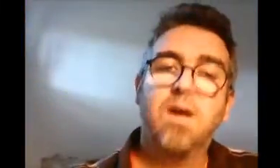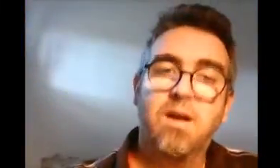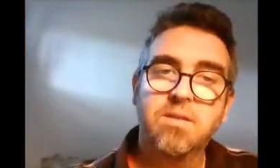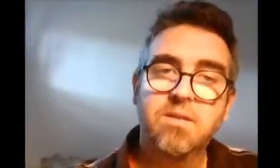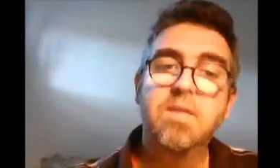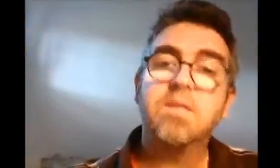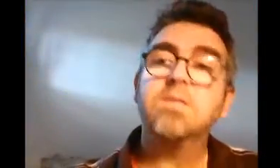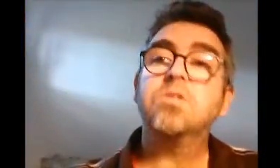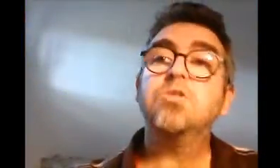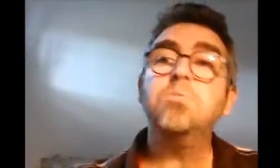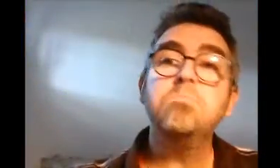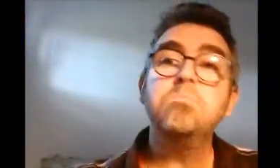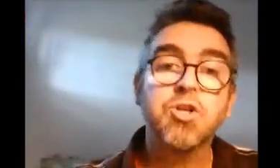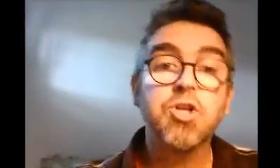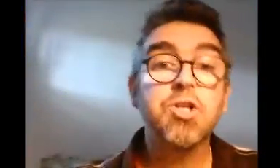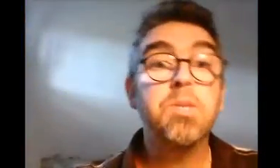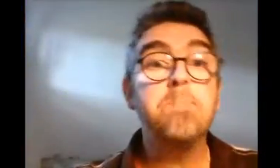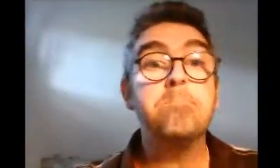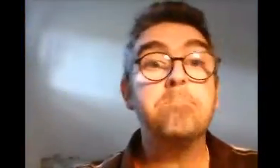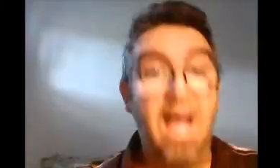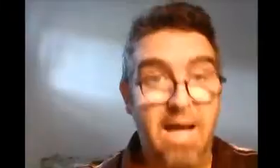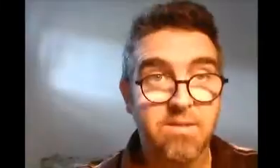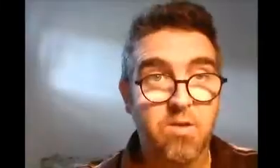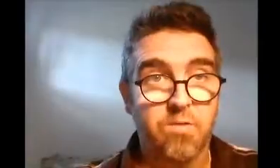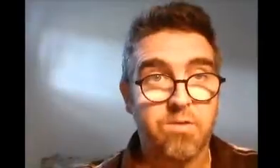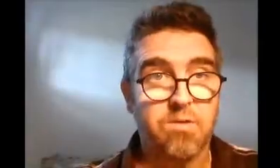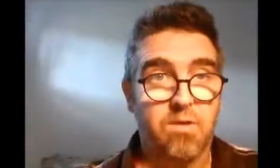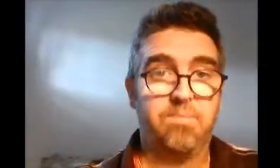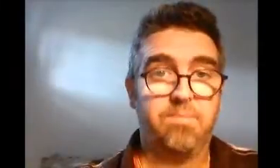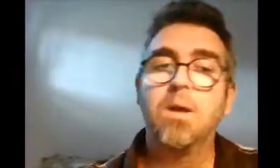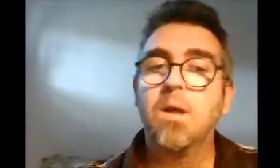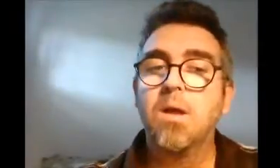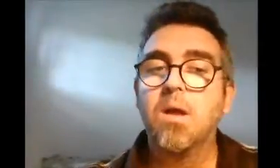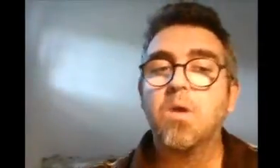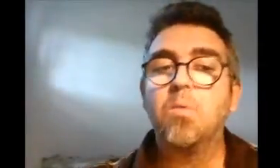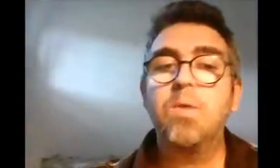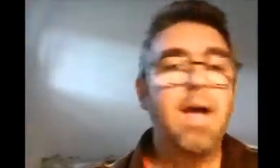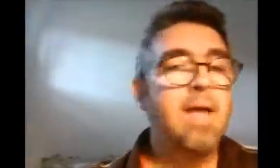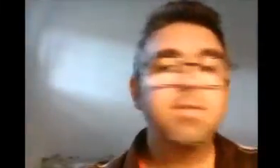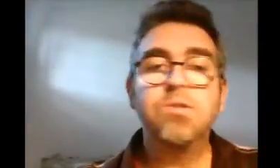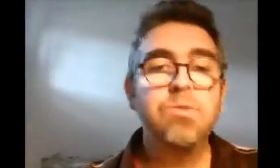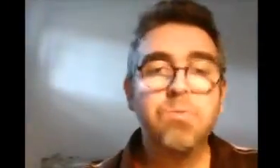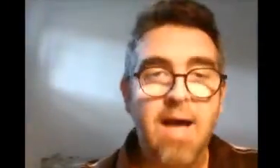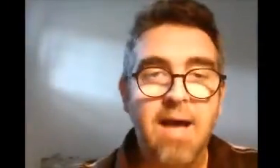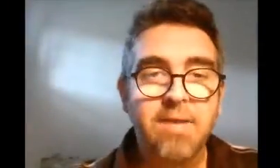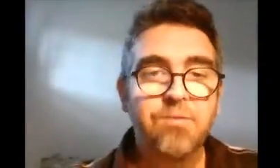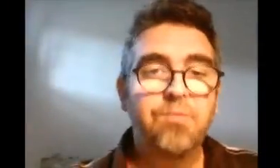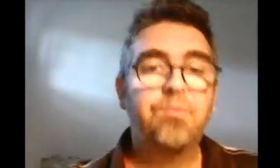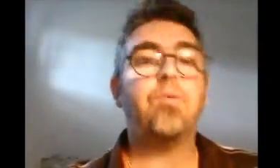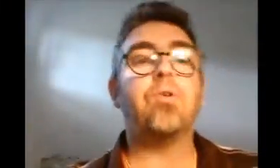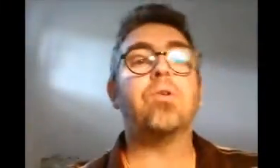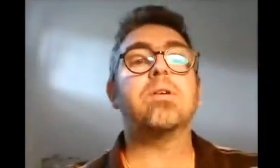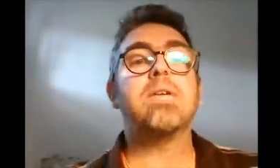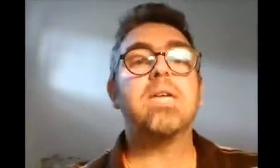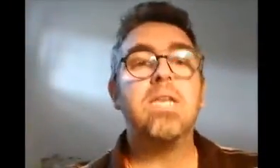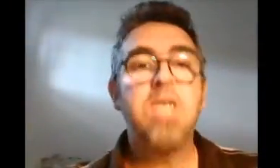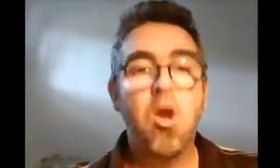task is to measure the mass of a star. We can't do that for